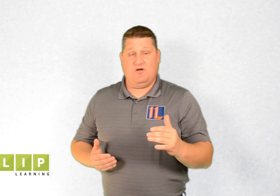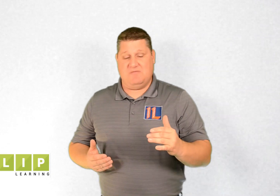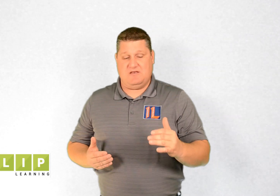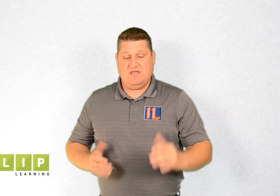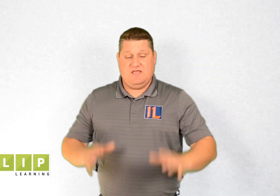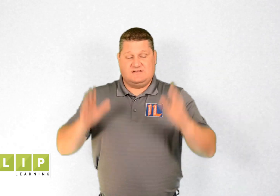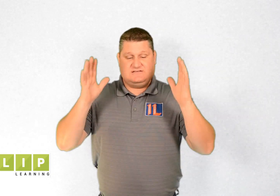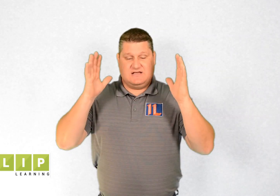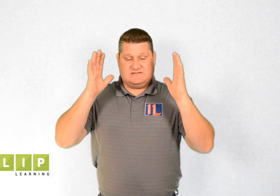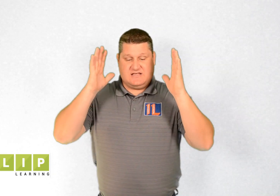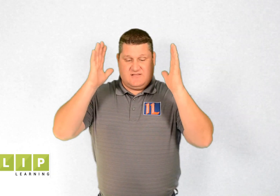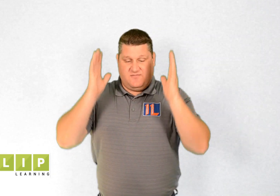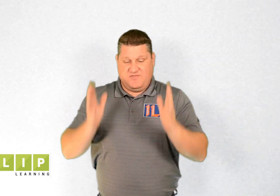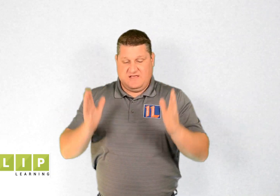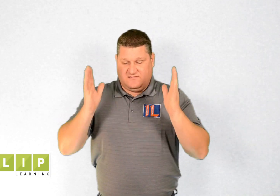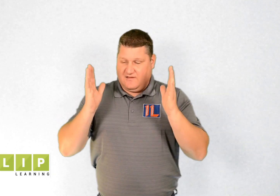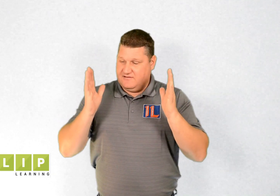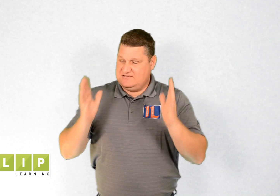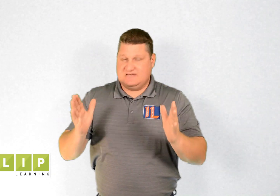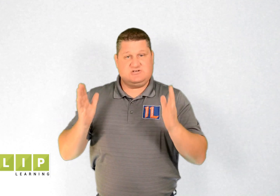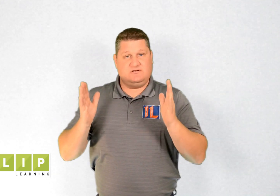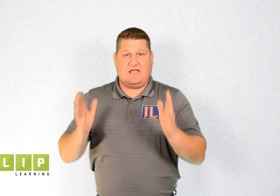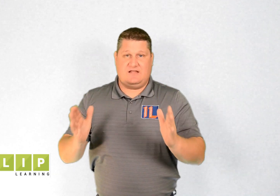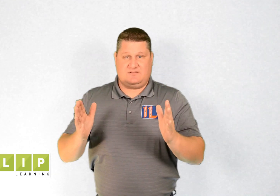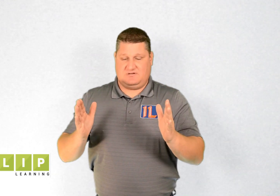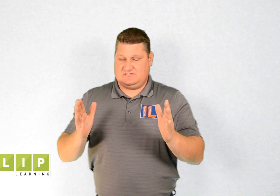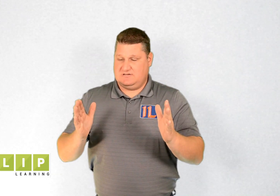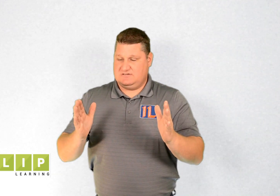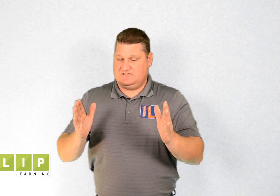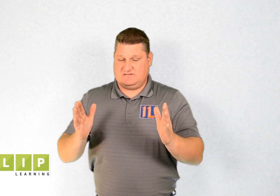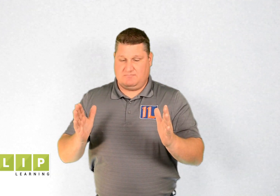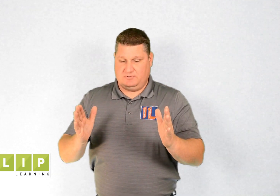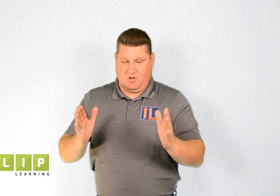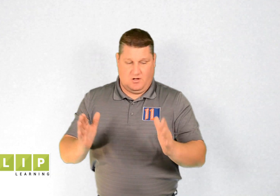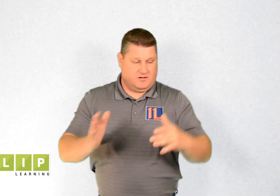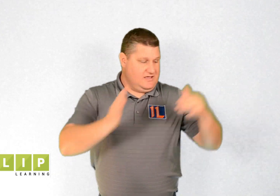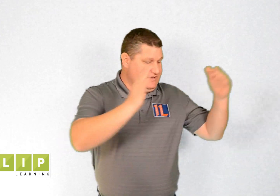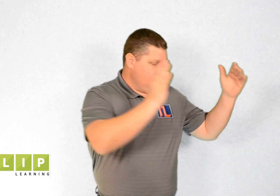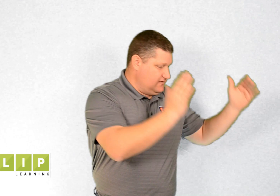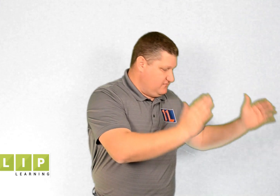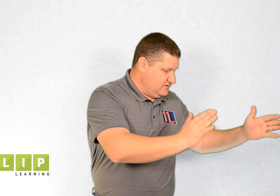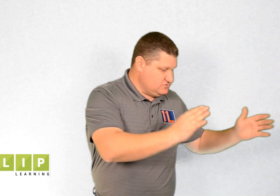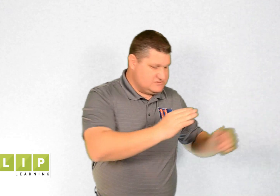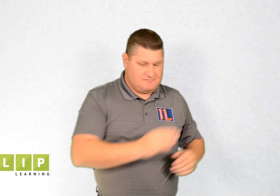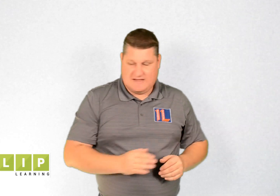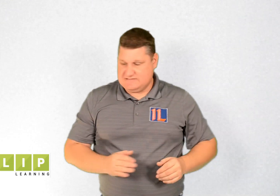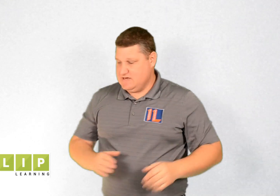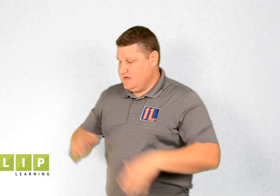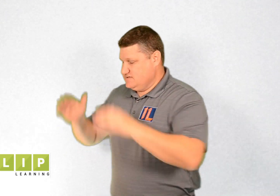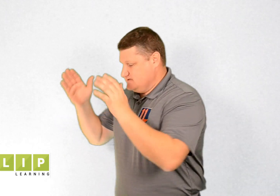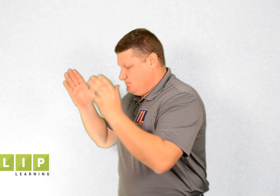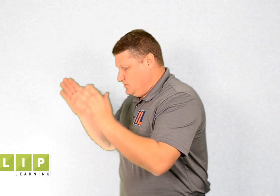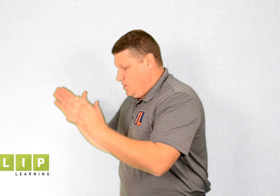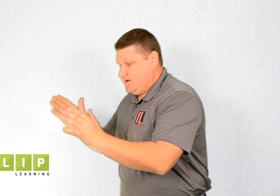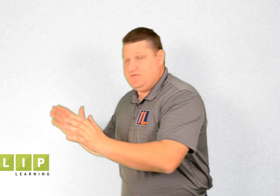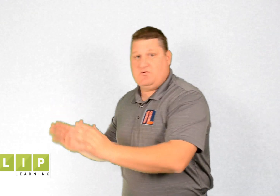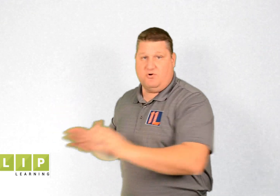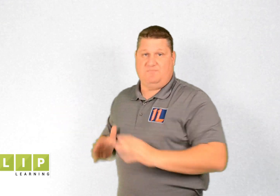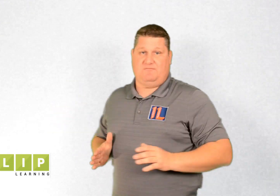determine, does this digital element, does it belong in the individual space? Does it belong in the group